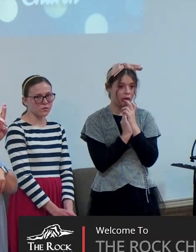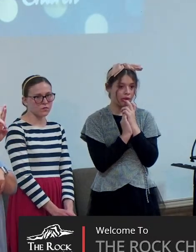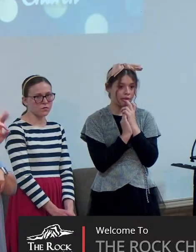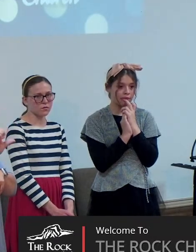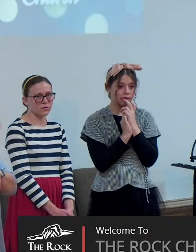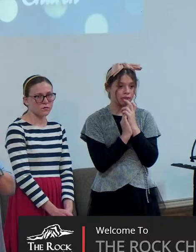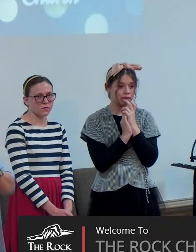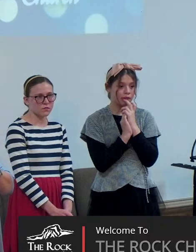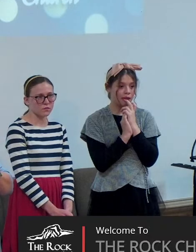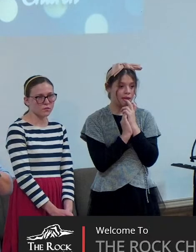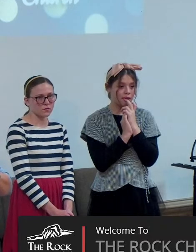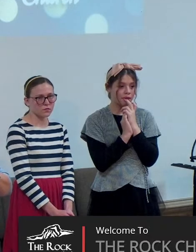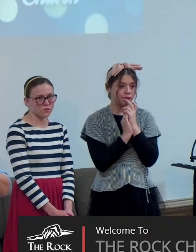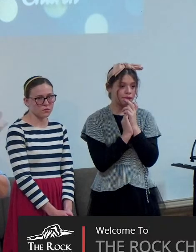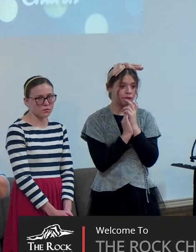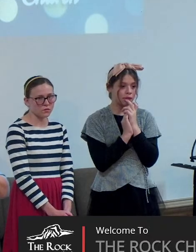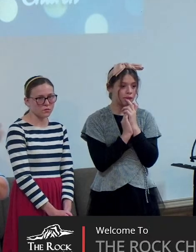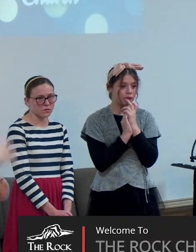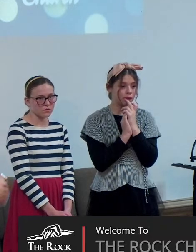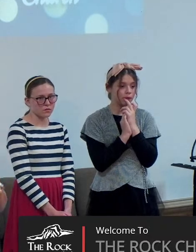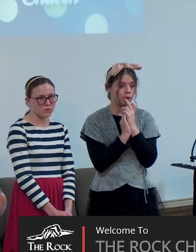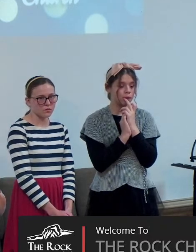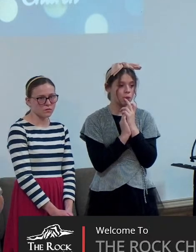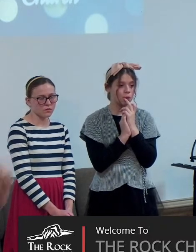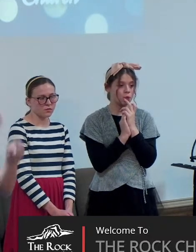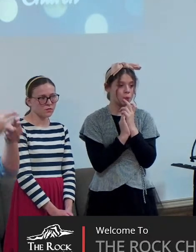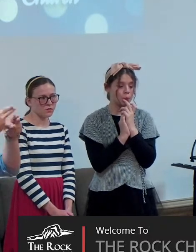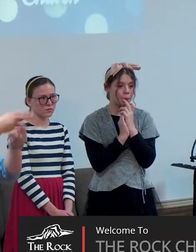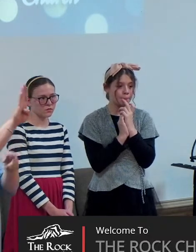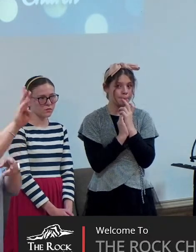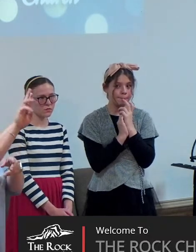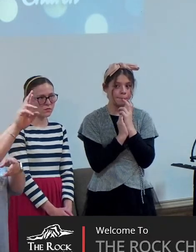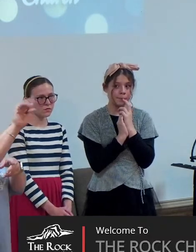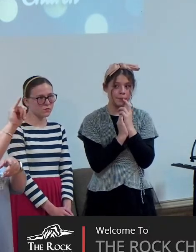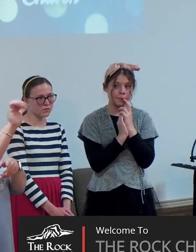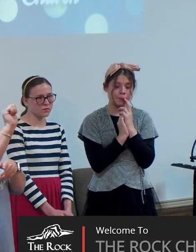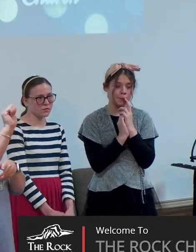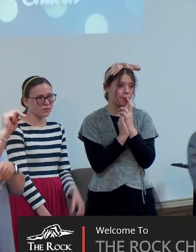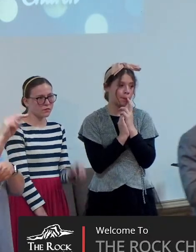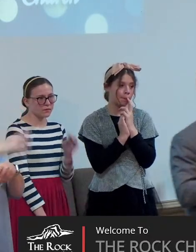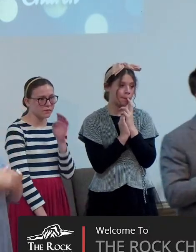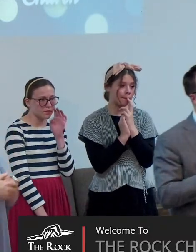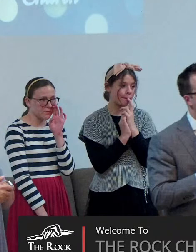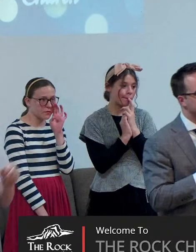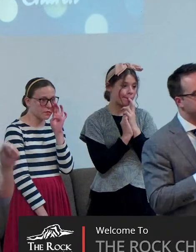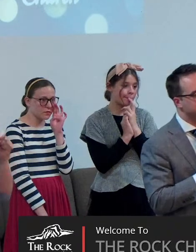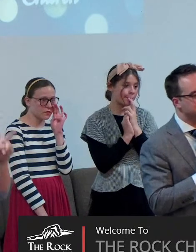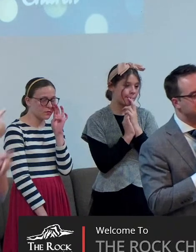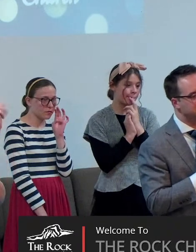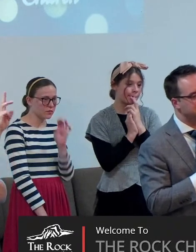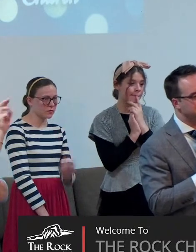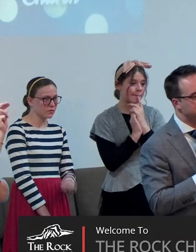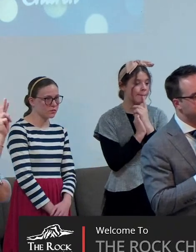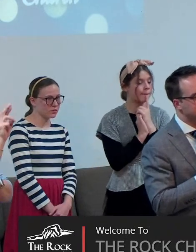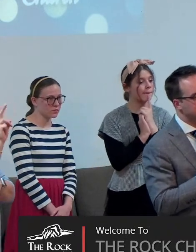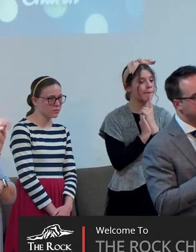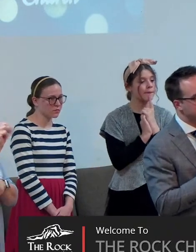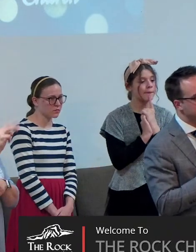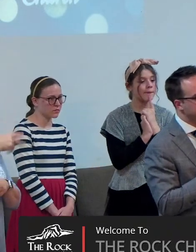Oh, God. Yeah. Pray for Brian. All right. Sister Trump.